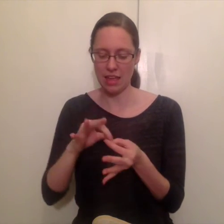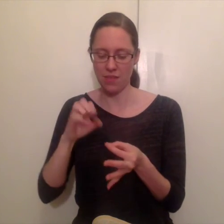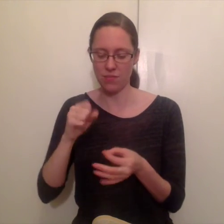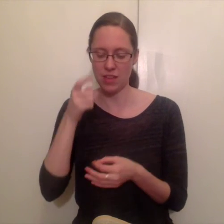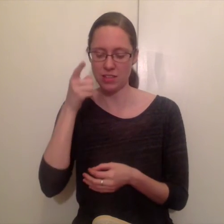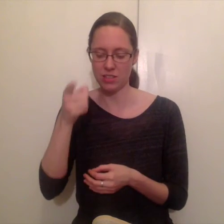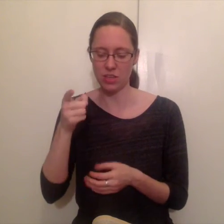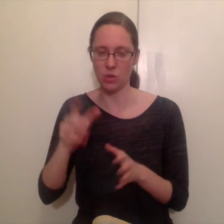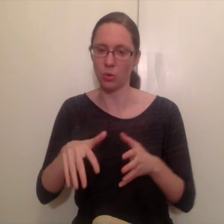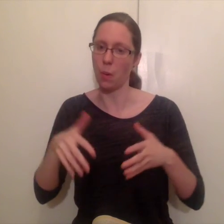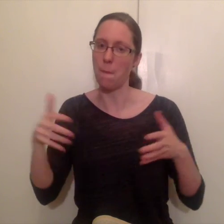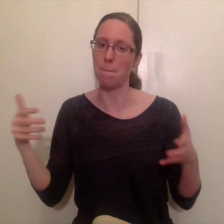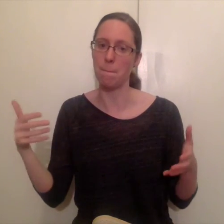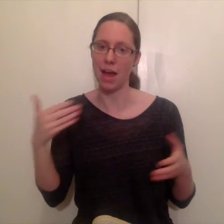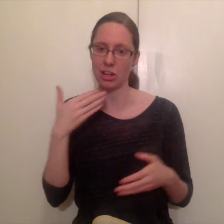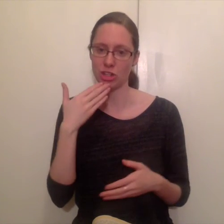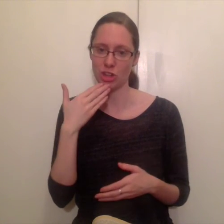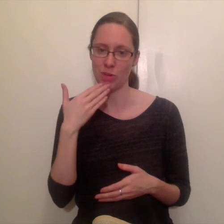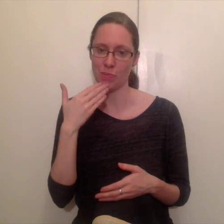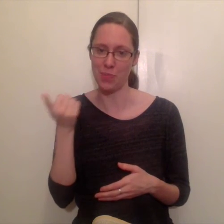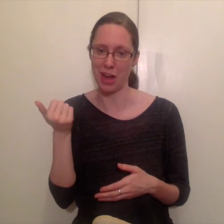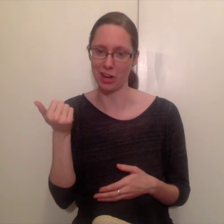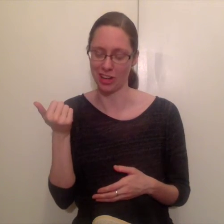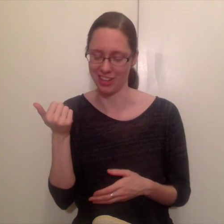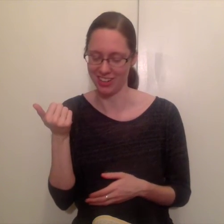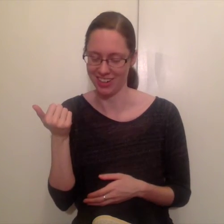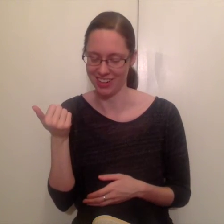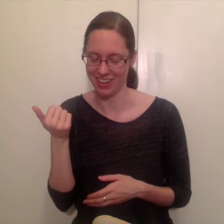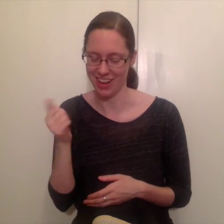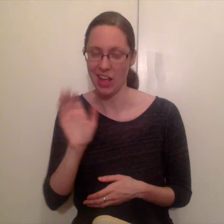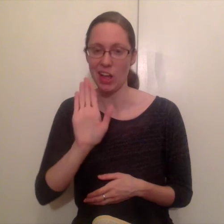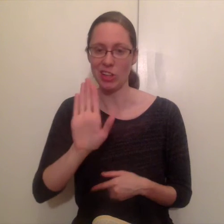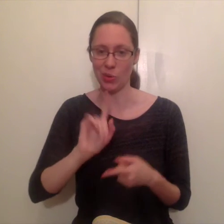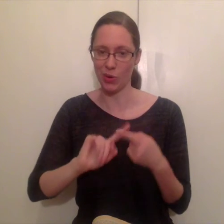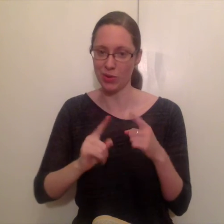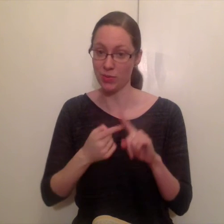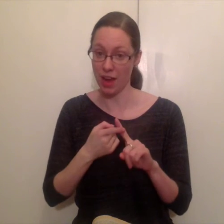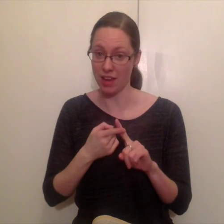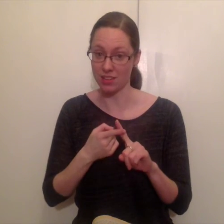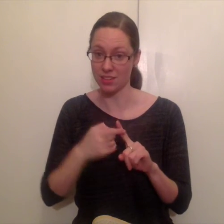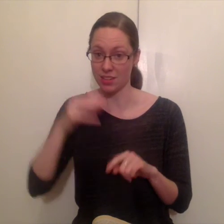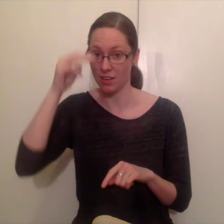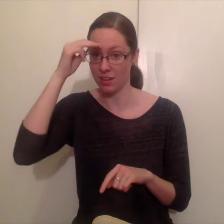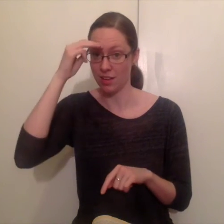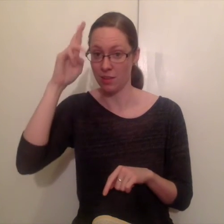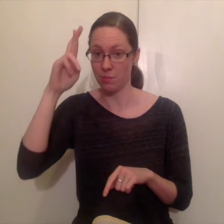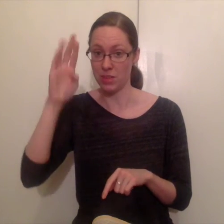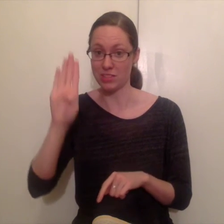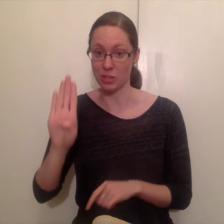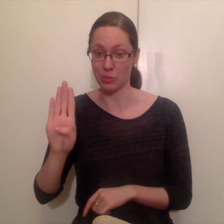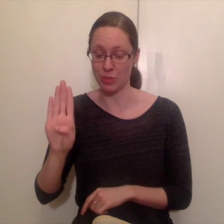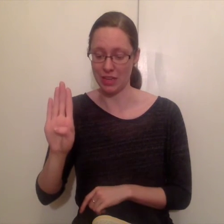He fits you much better. Your friend, Mr. B.